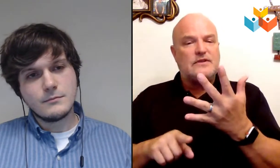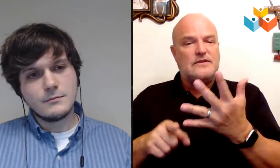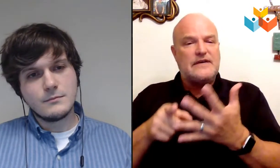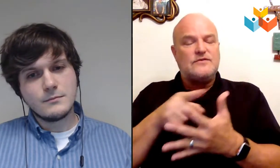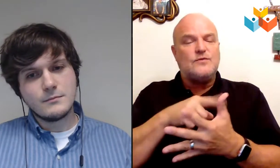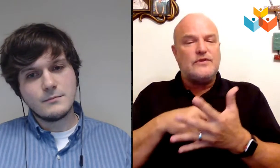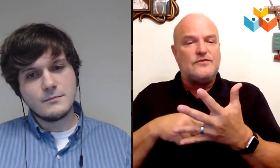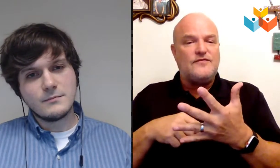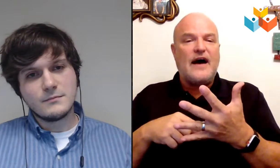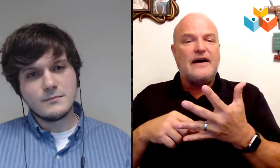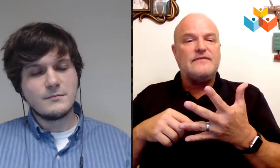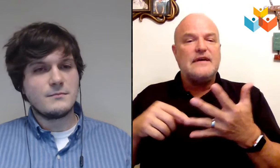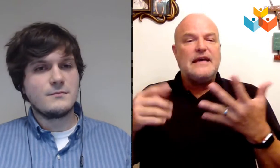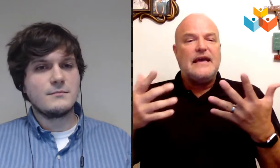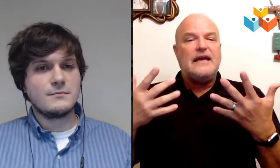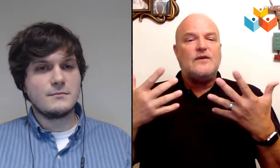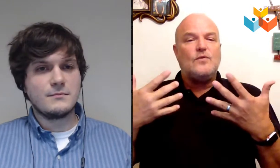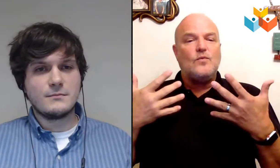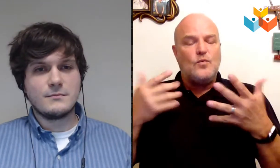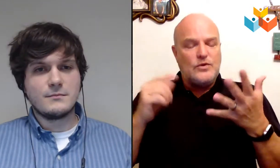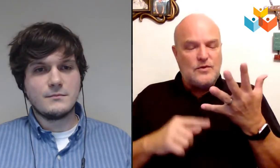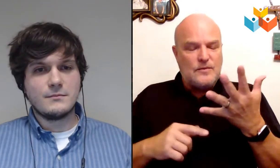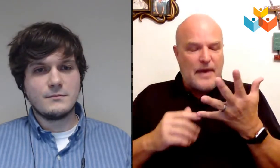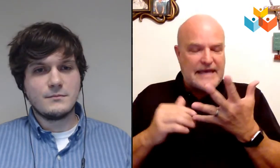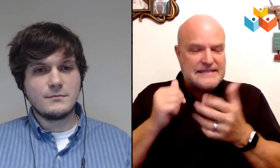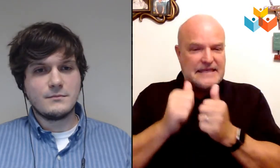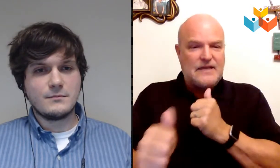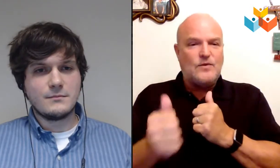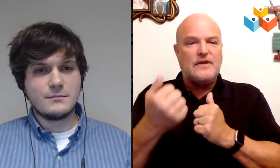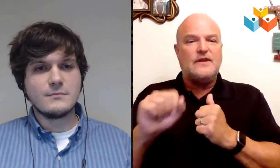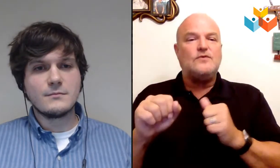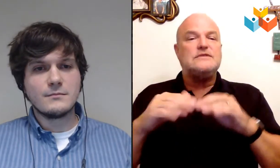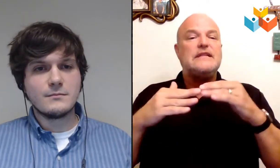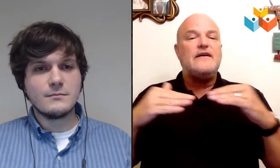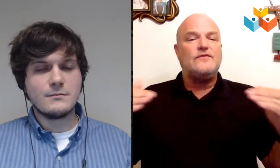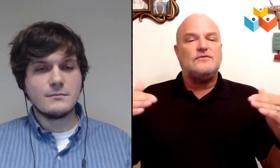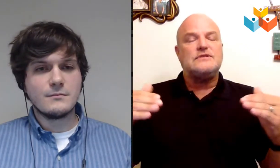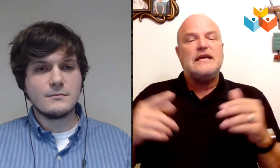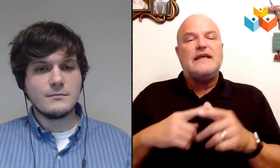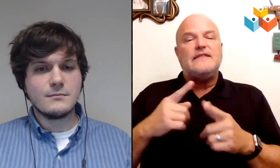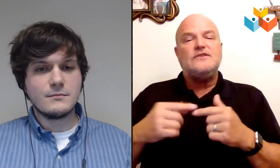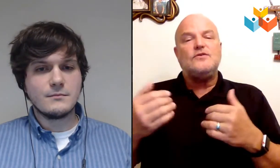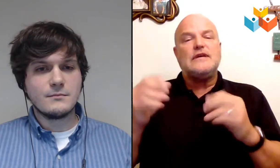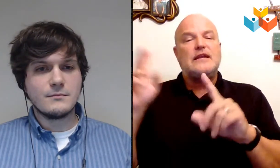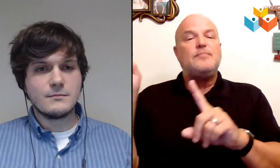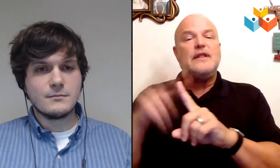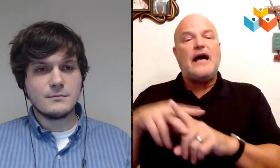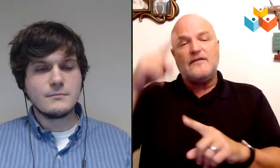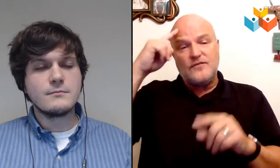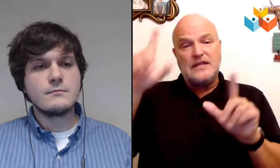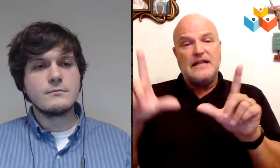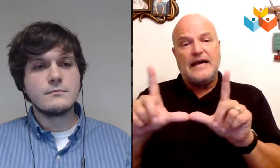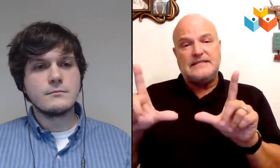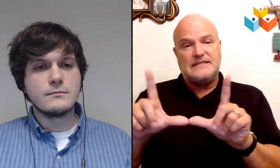has levels 1 through 5. And when you pass any one of those levels, then you can